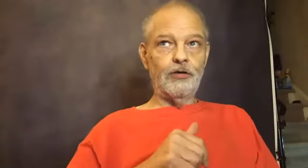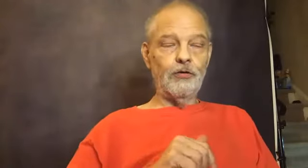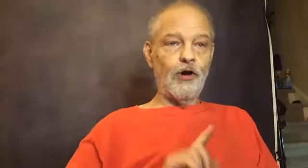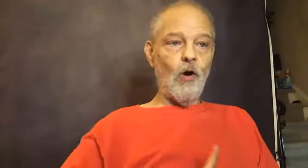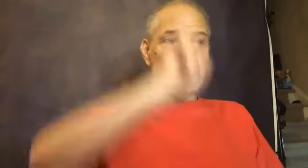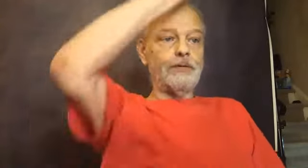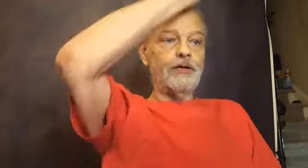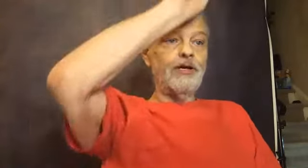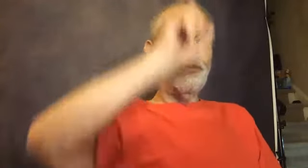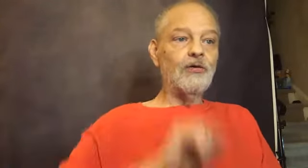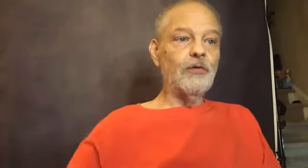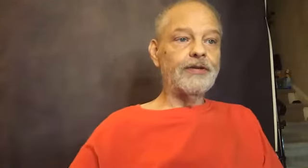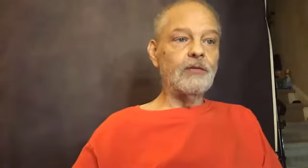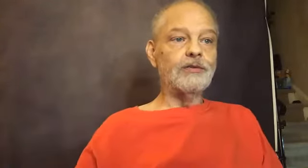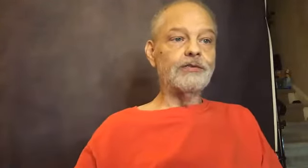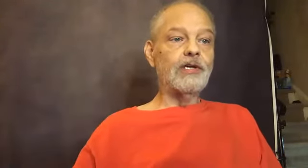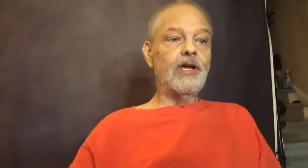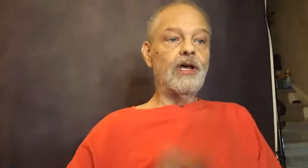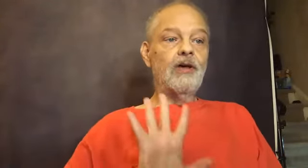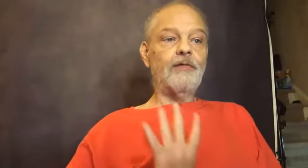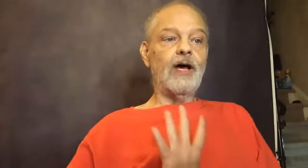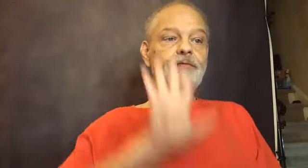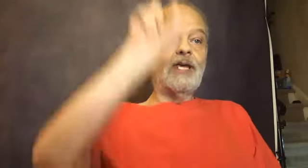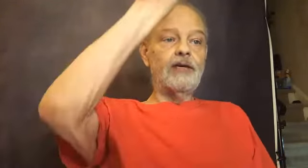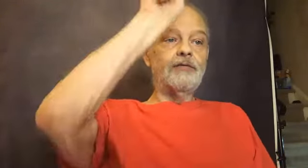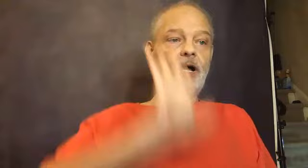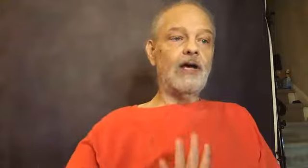You go up with the numbers 5, 10, 5,